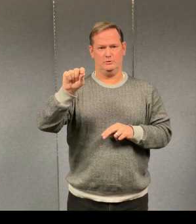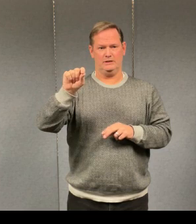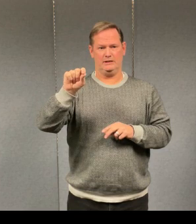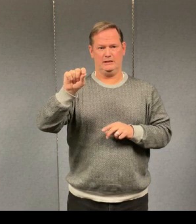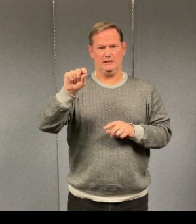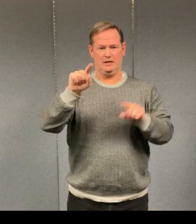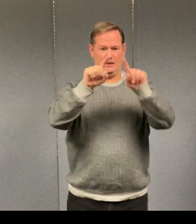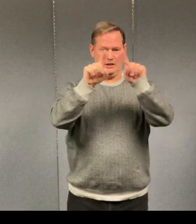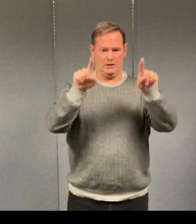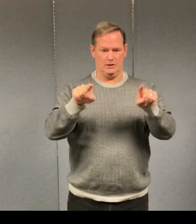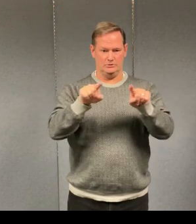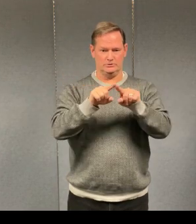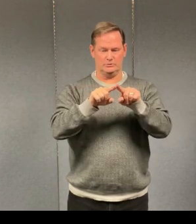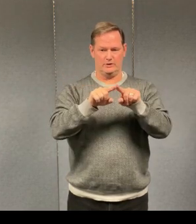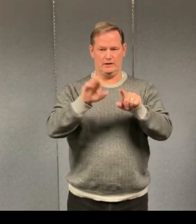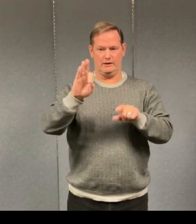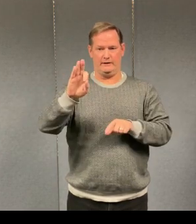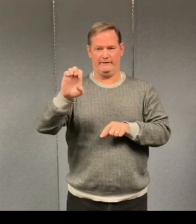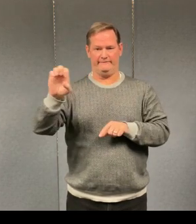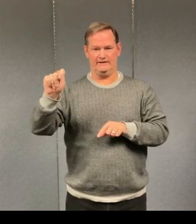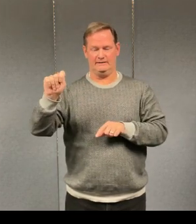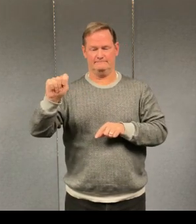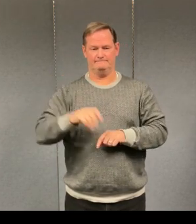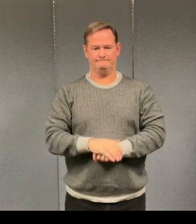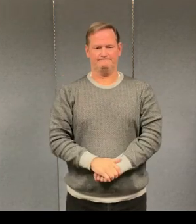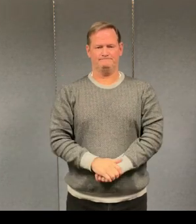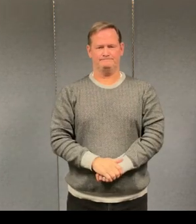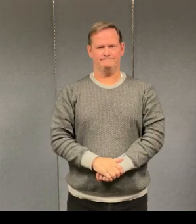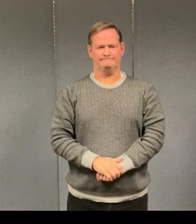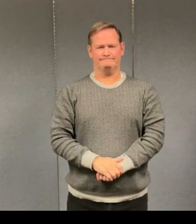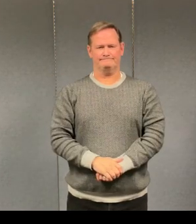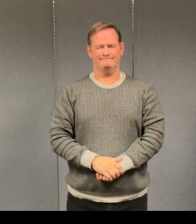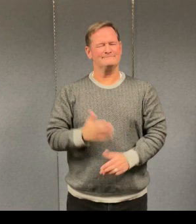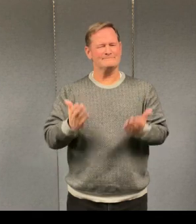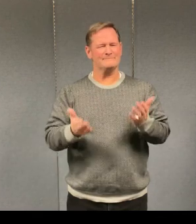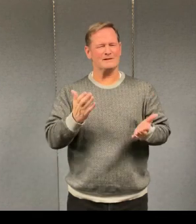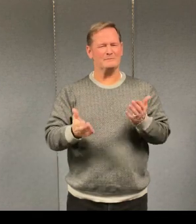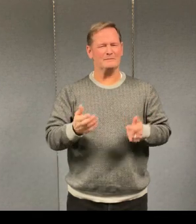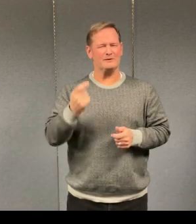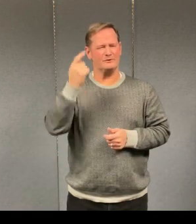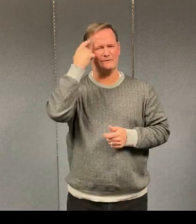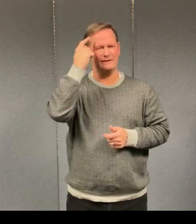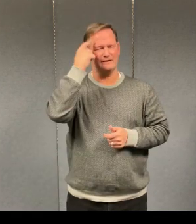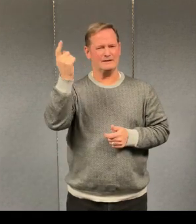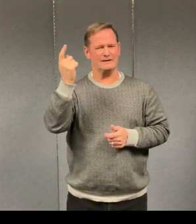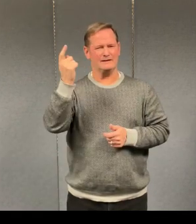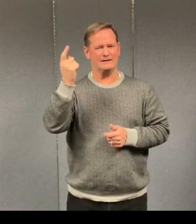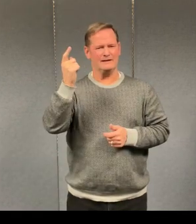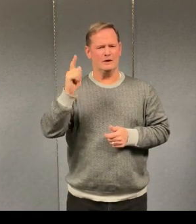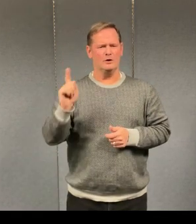Now, I bet some of you might be wondering to yourselves, where are we going to put the door? And